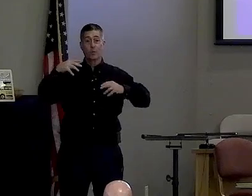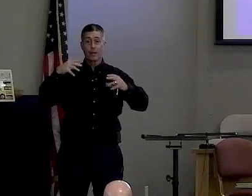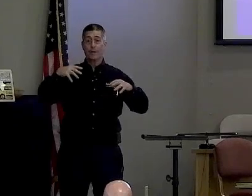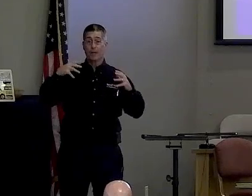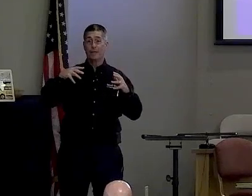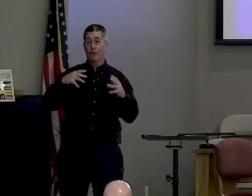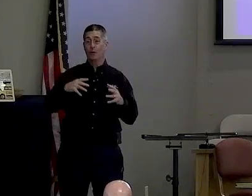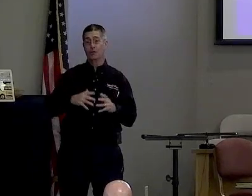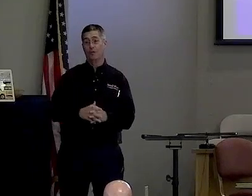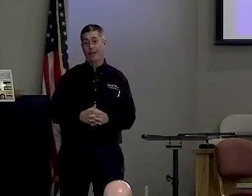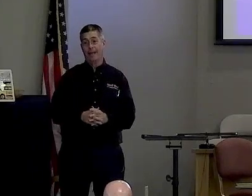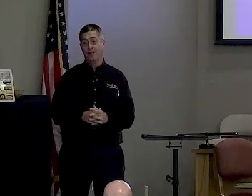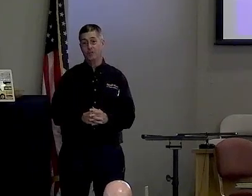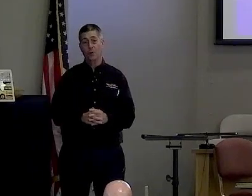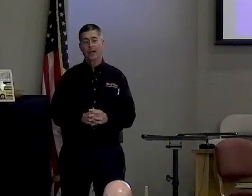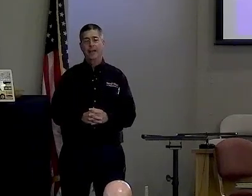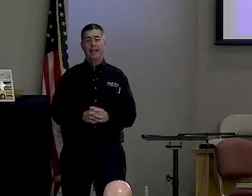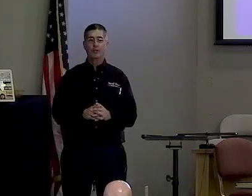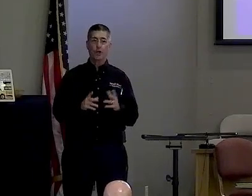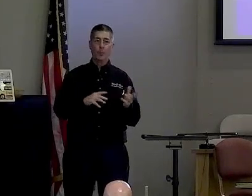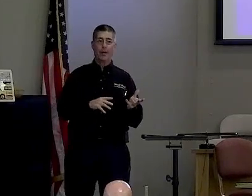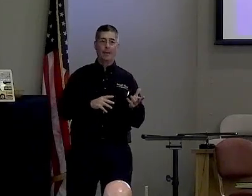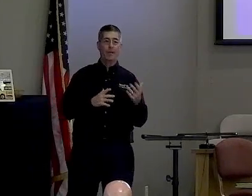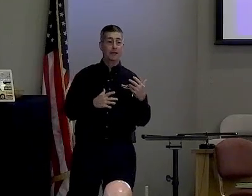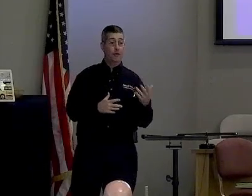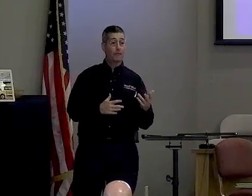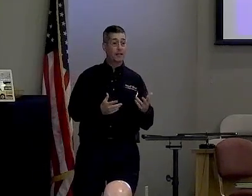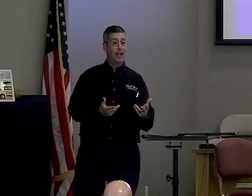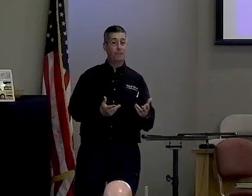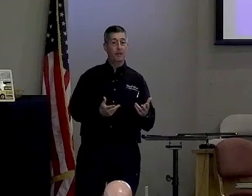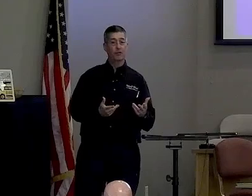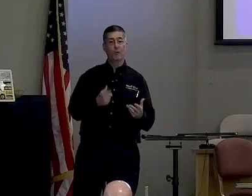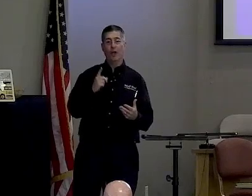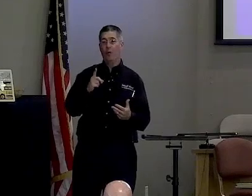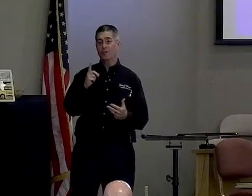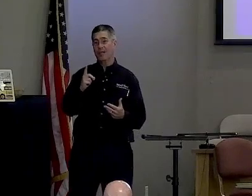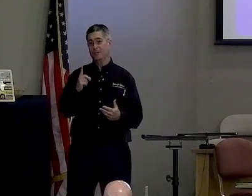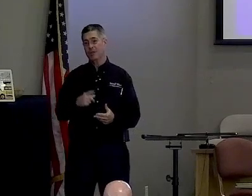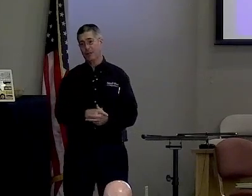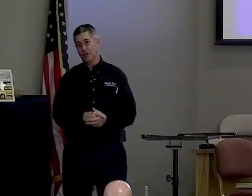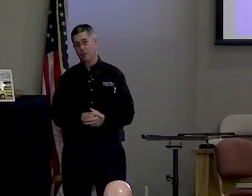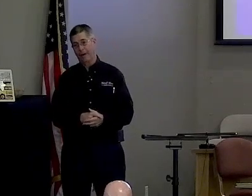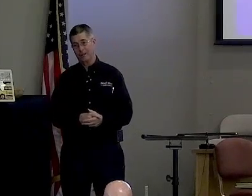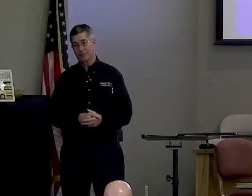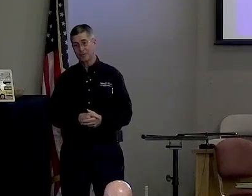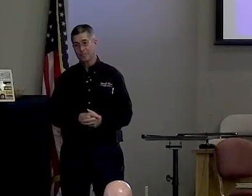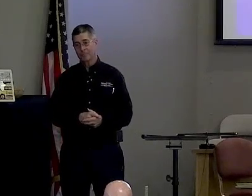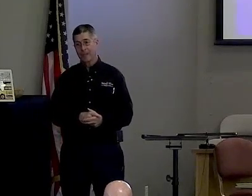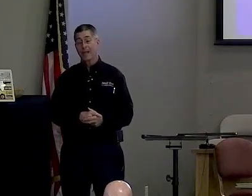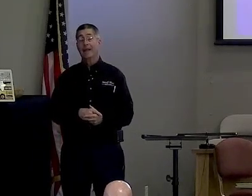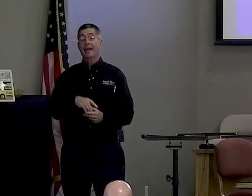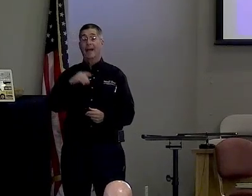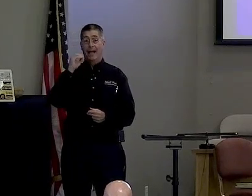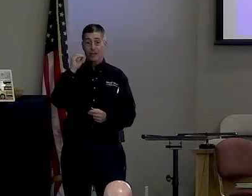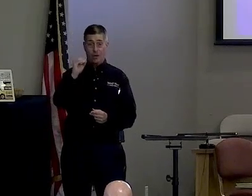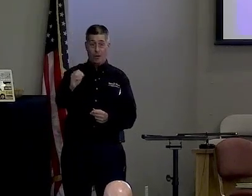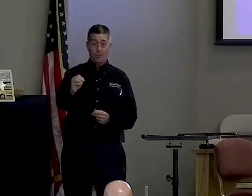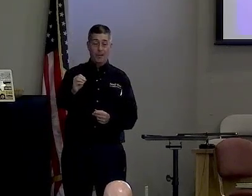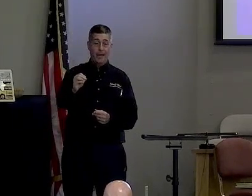really, really focus on that. And so interpreting being involved in deaf ministry, we almost have to change our brains. I saw a